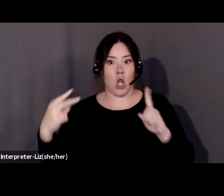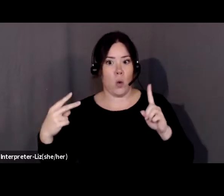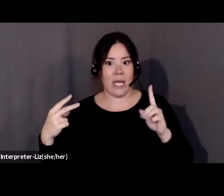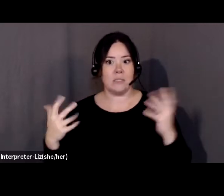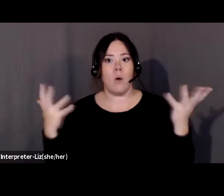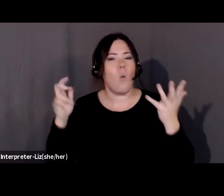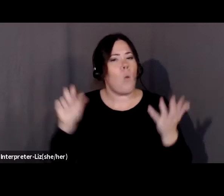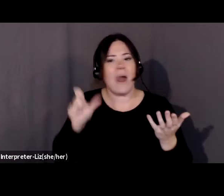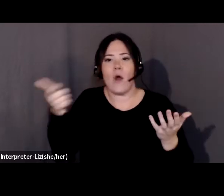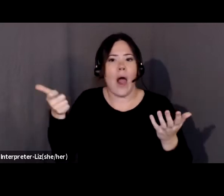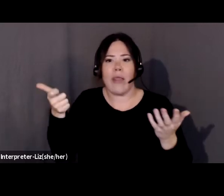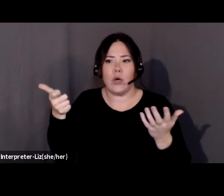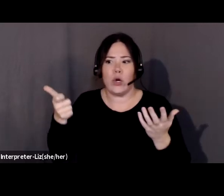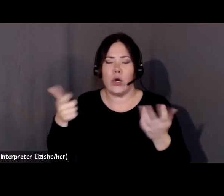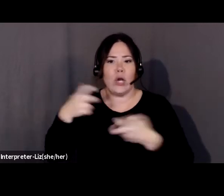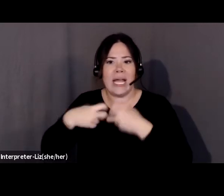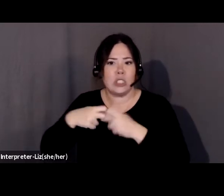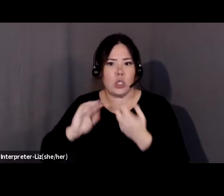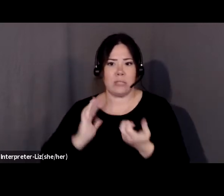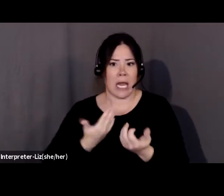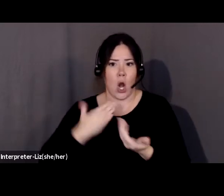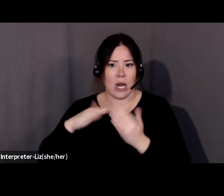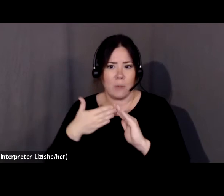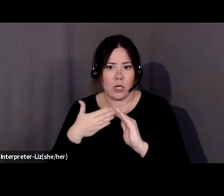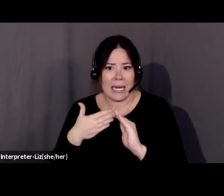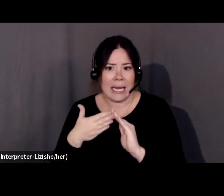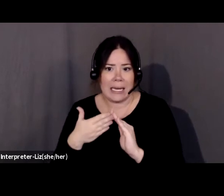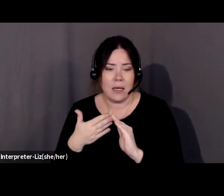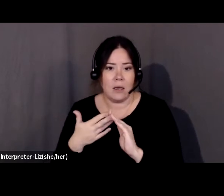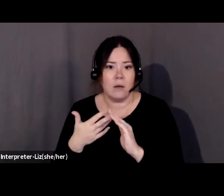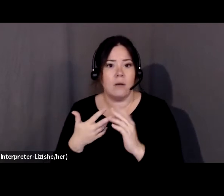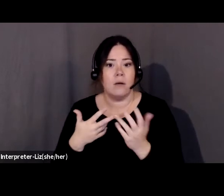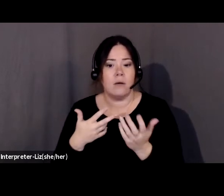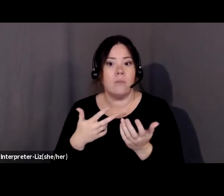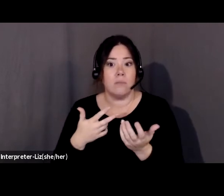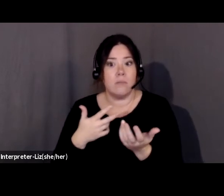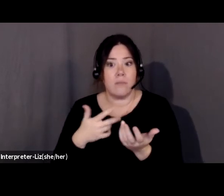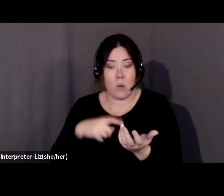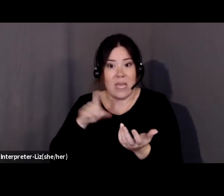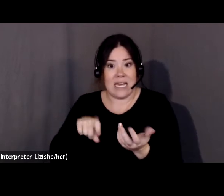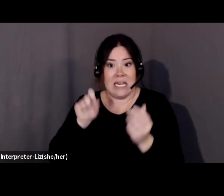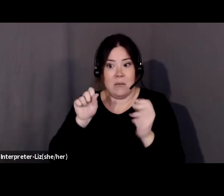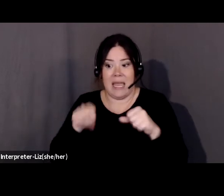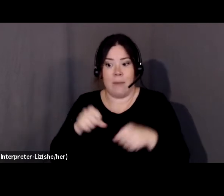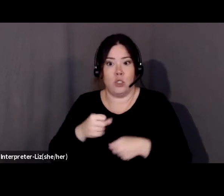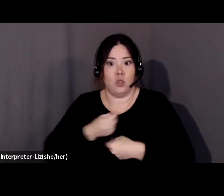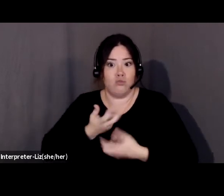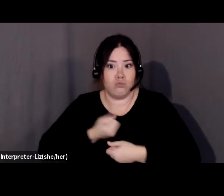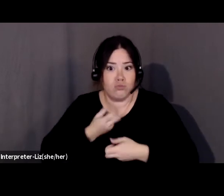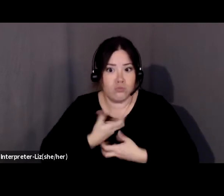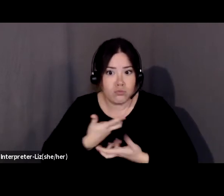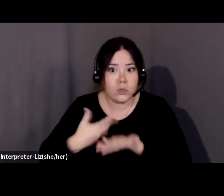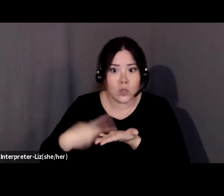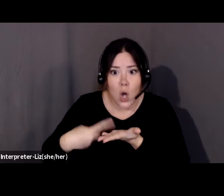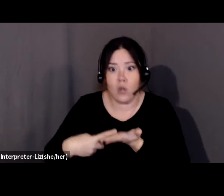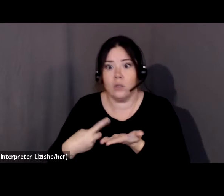issues in our community that need a platform to be elevated, that people